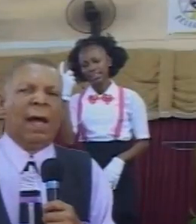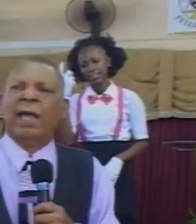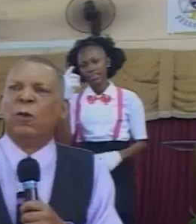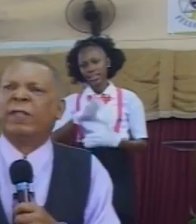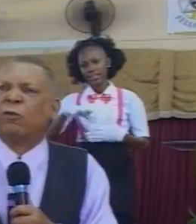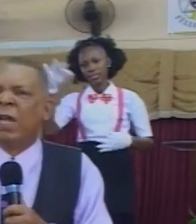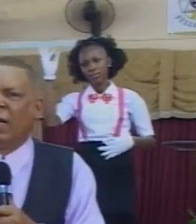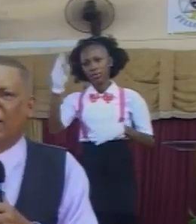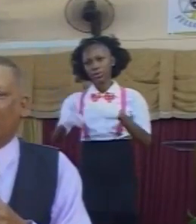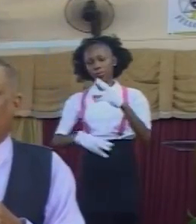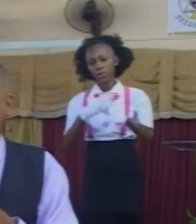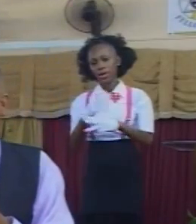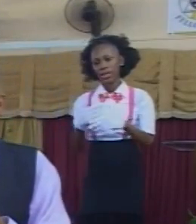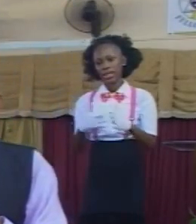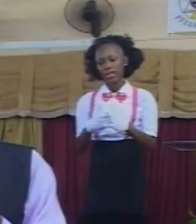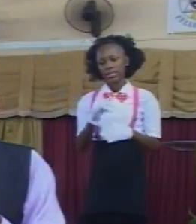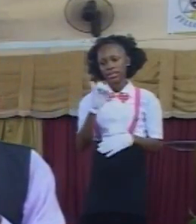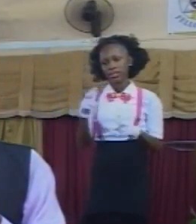I know it's real.